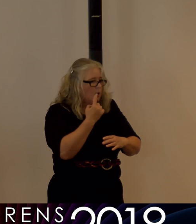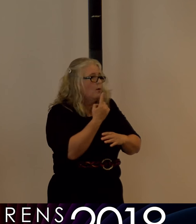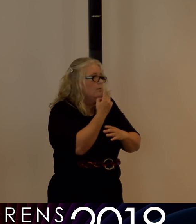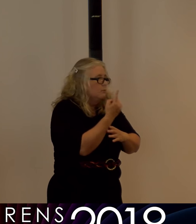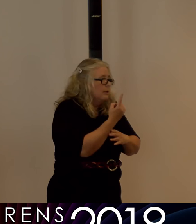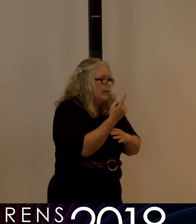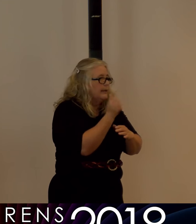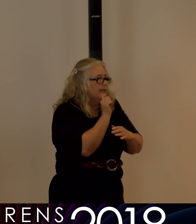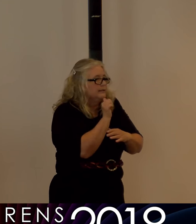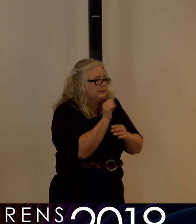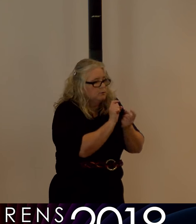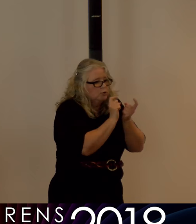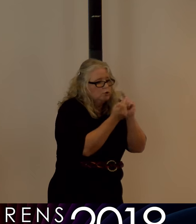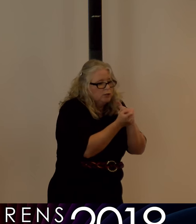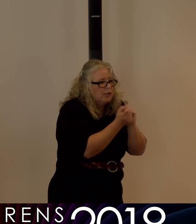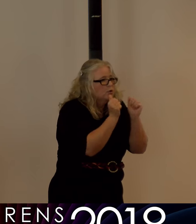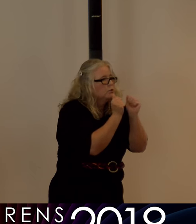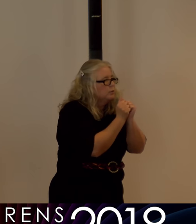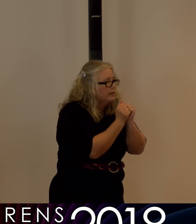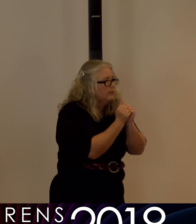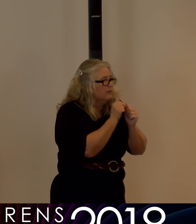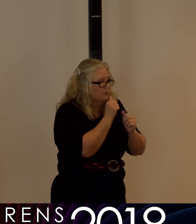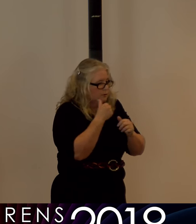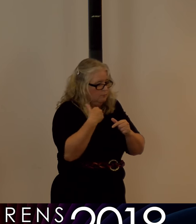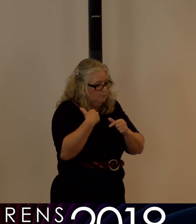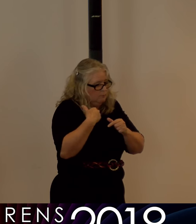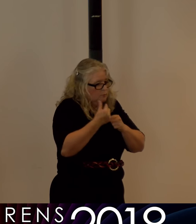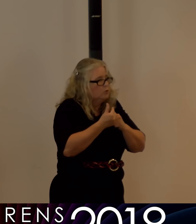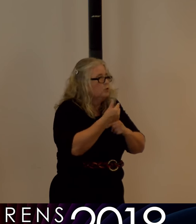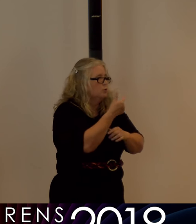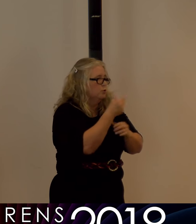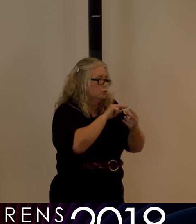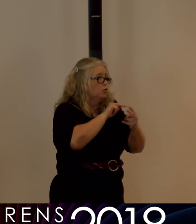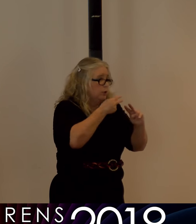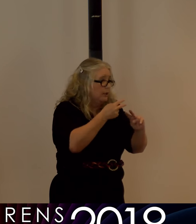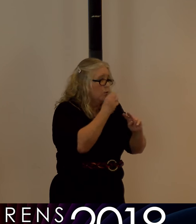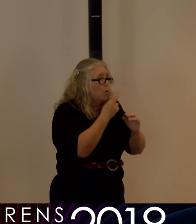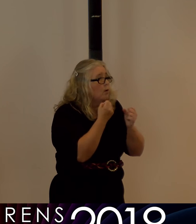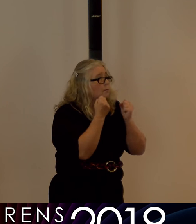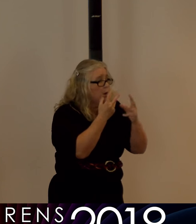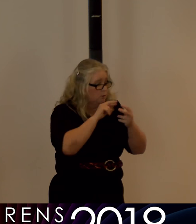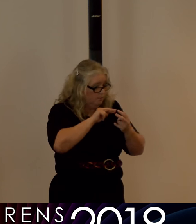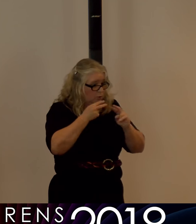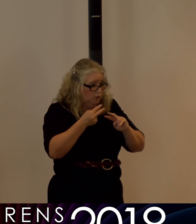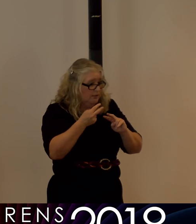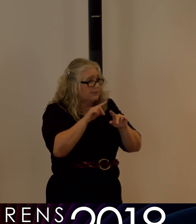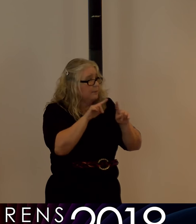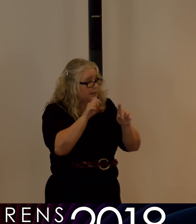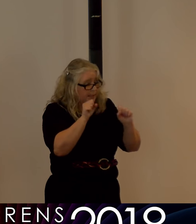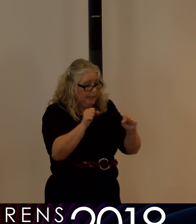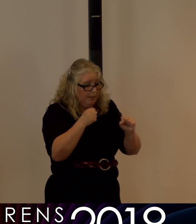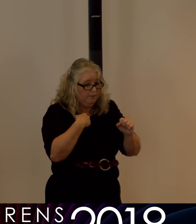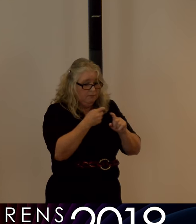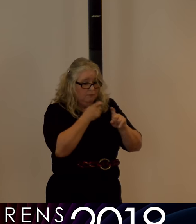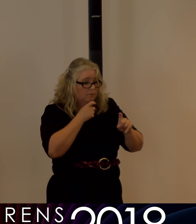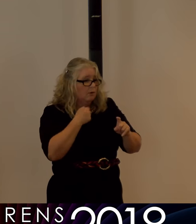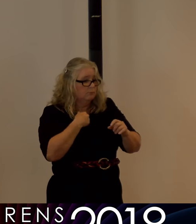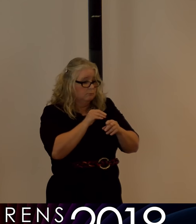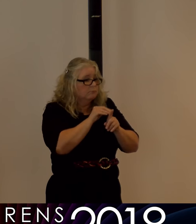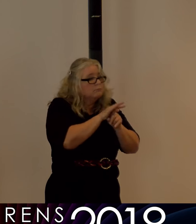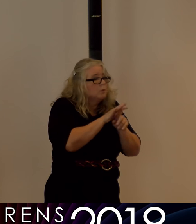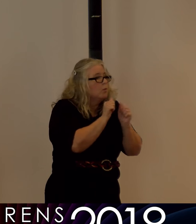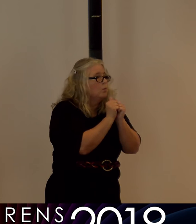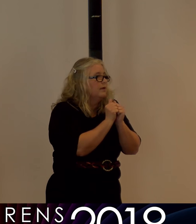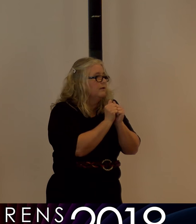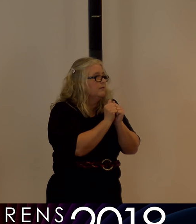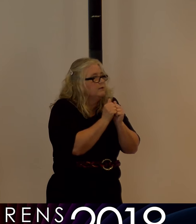change in a gene or a change in multiple genes. But syndromes can also occur from exposures to certain medications. So